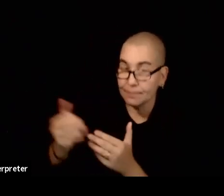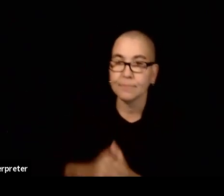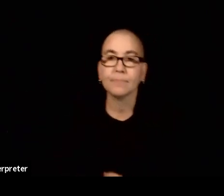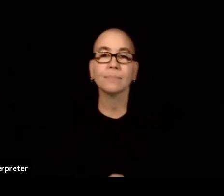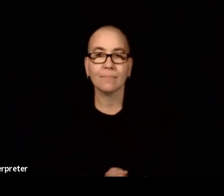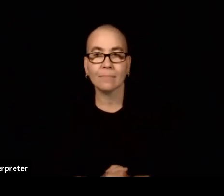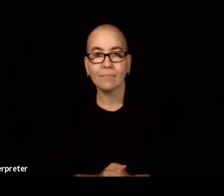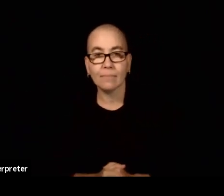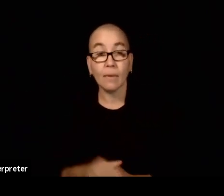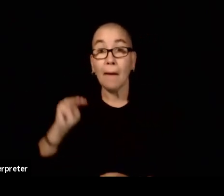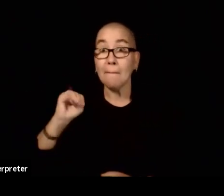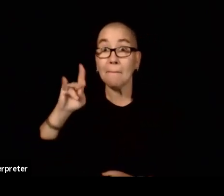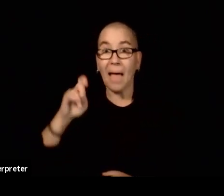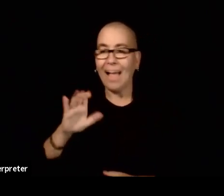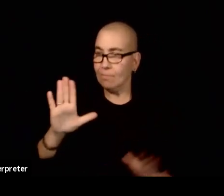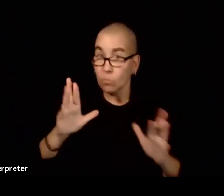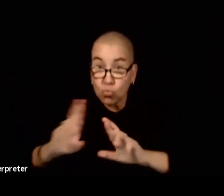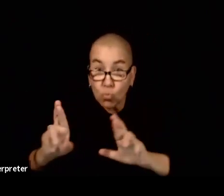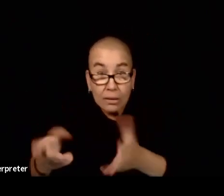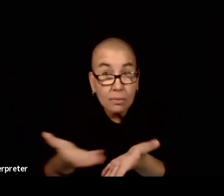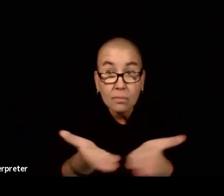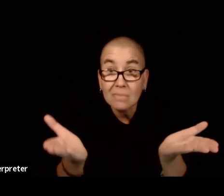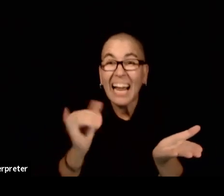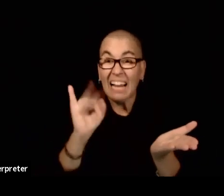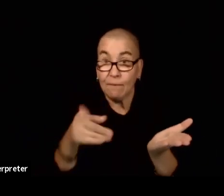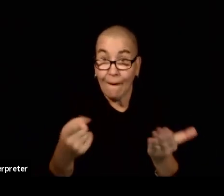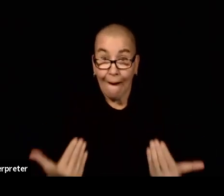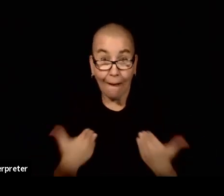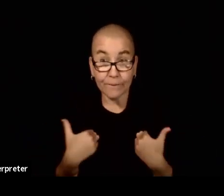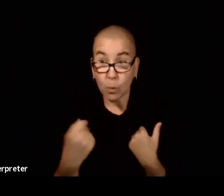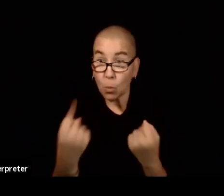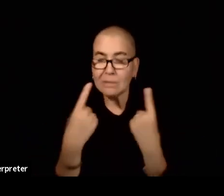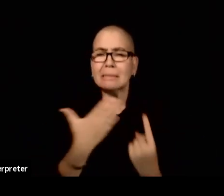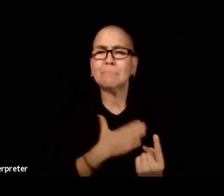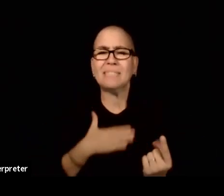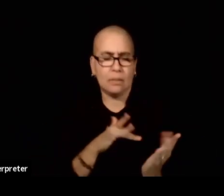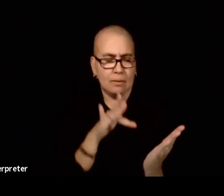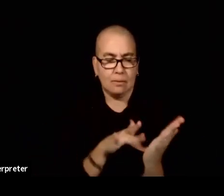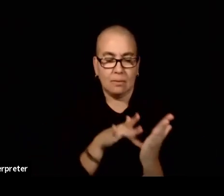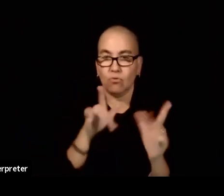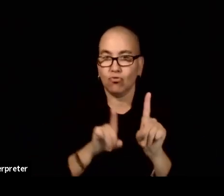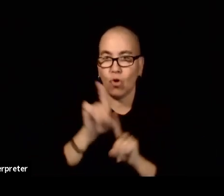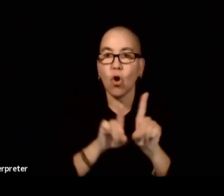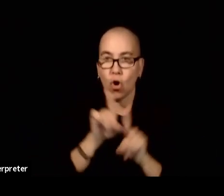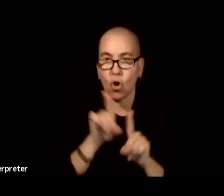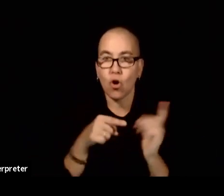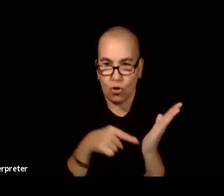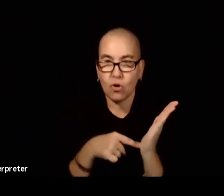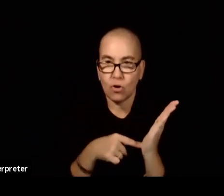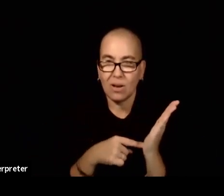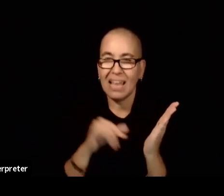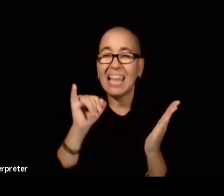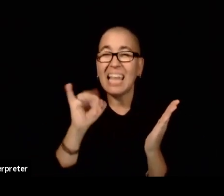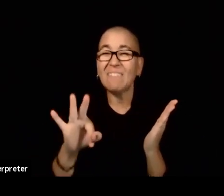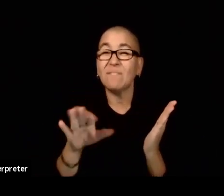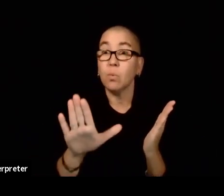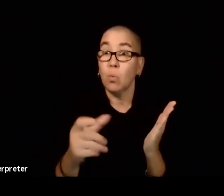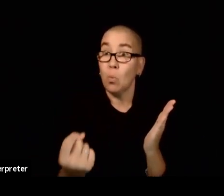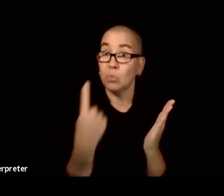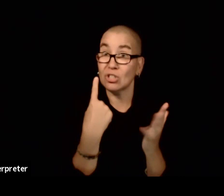a question at this time, please press star then 1 on your touch-tone telephone. If your question has been answered or you wish to move yourself from the queue, please press the pound